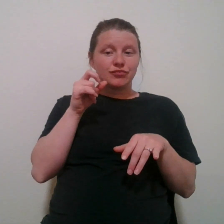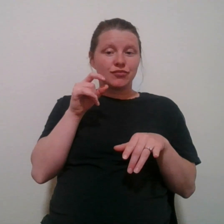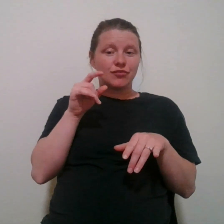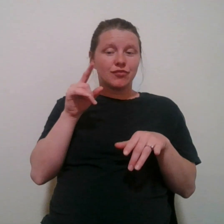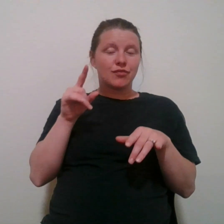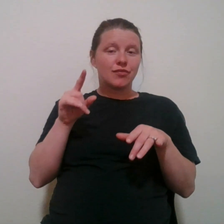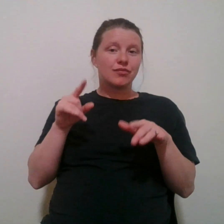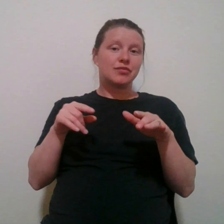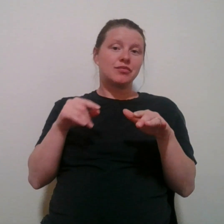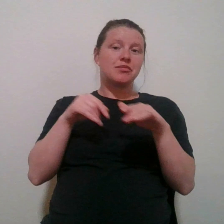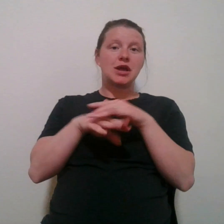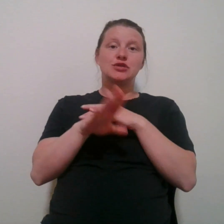you began to detect